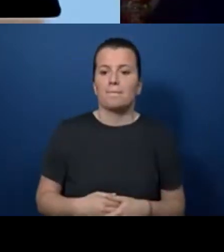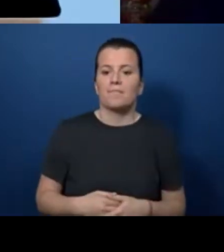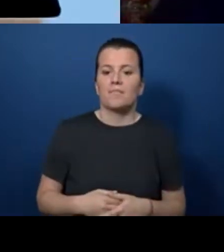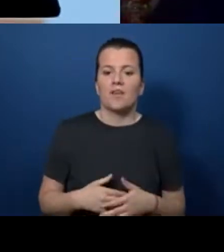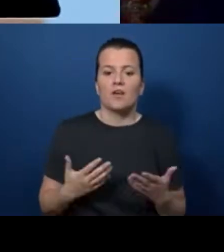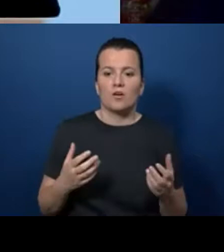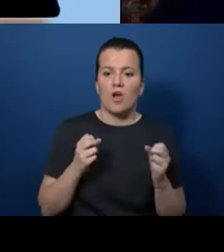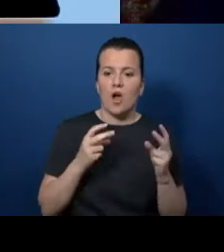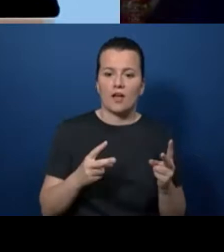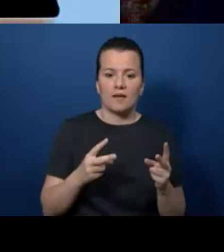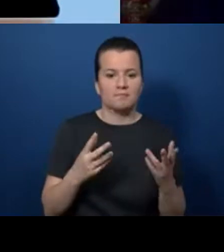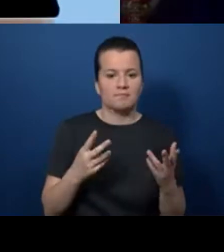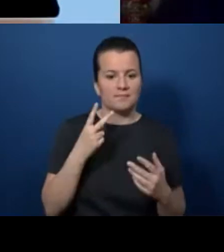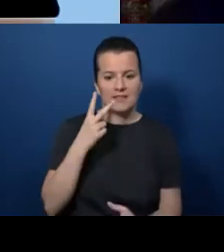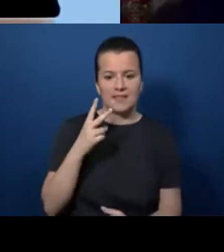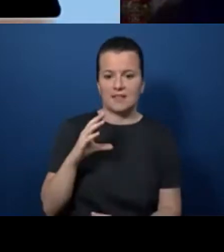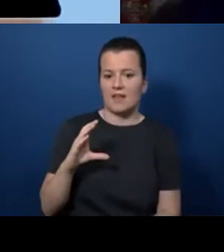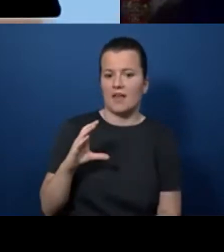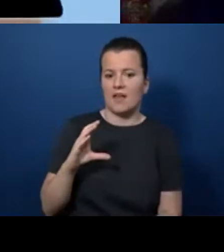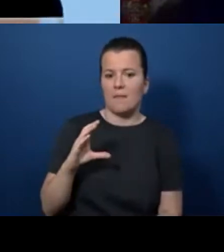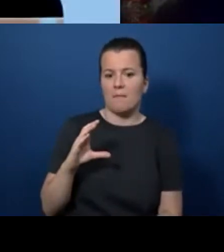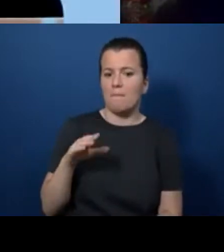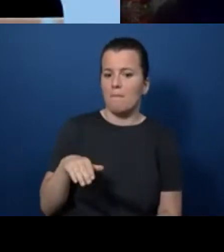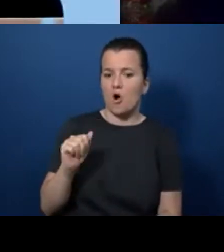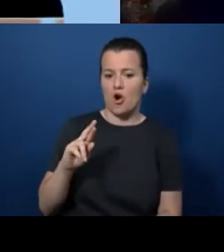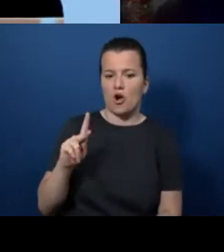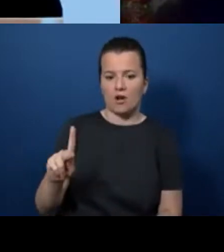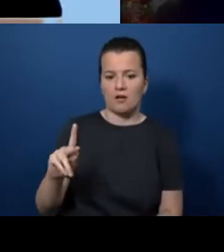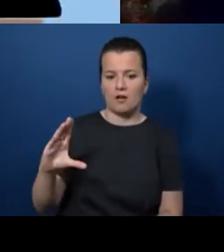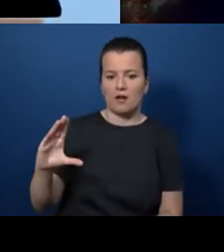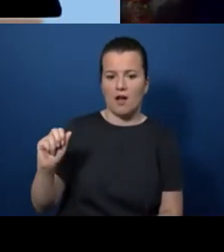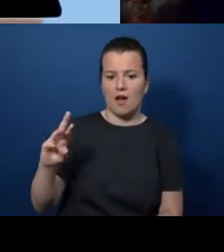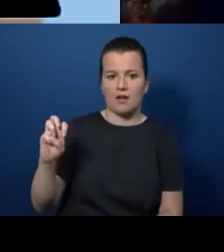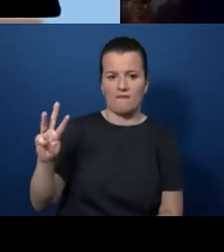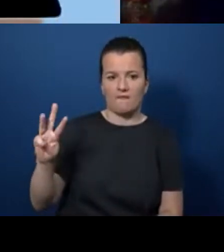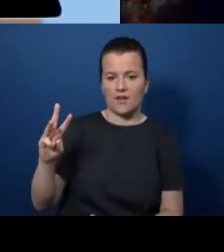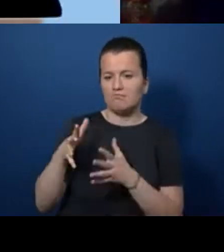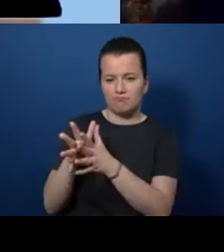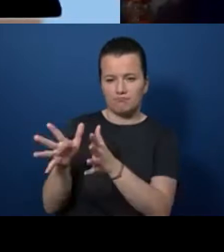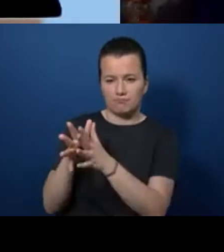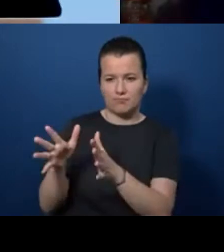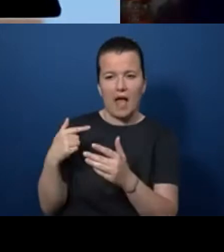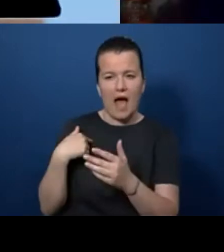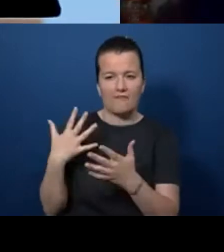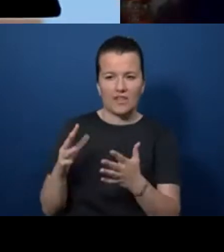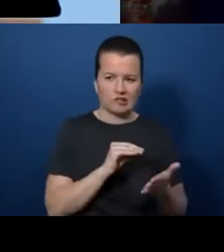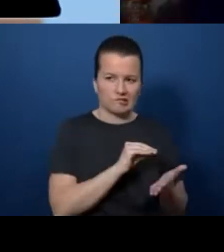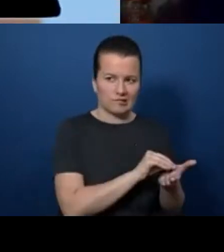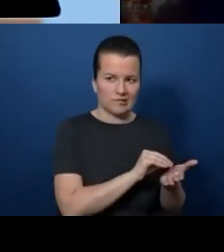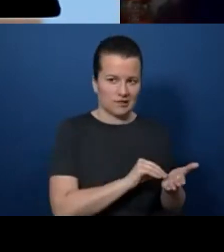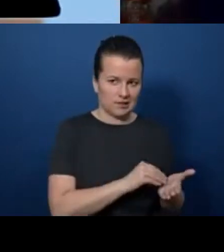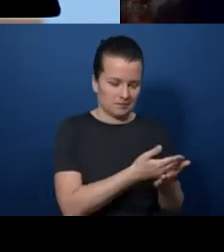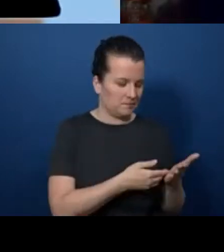mean, there are a few things that I noted. I mean, there's the involving young people